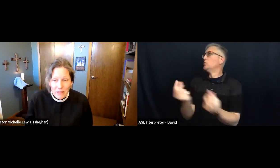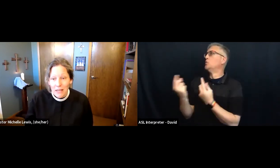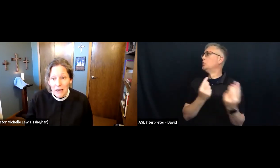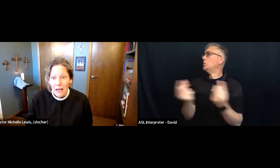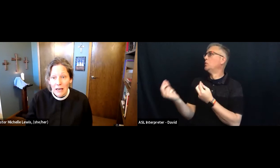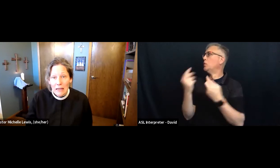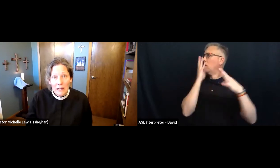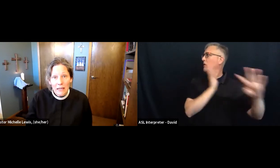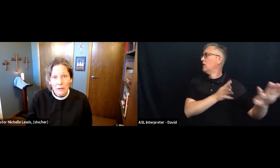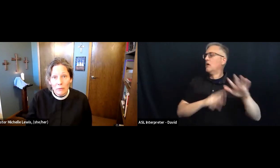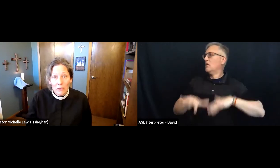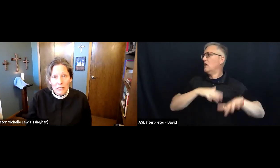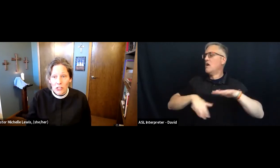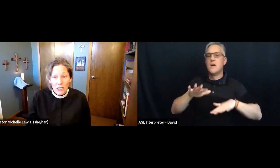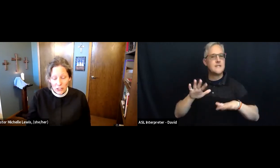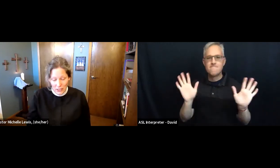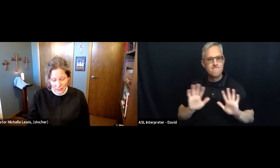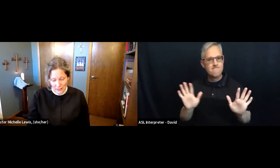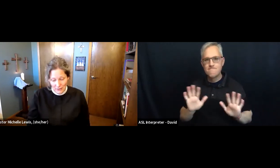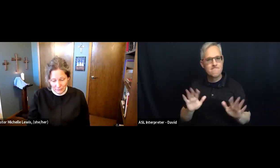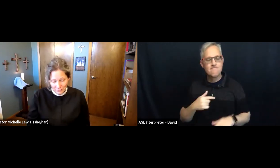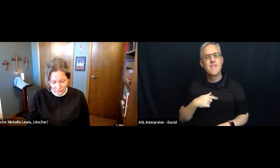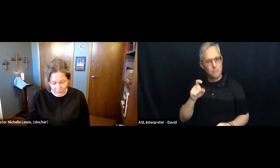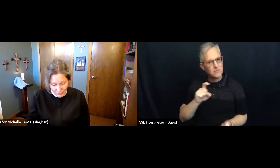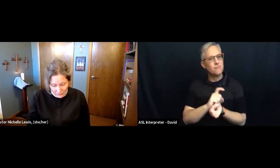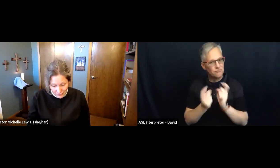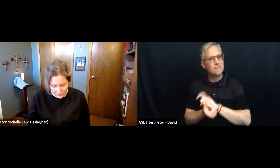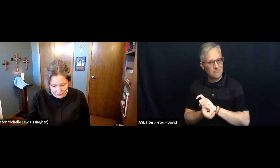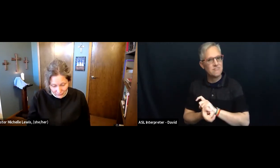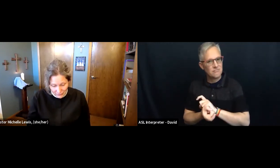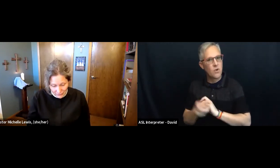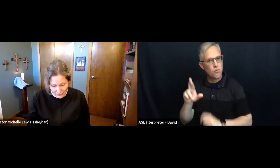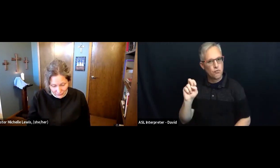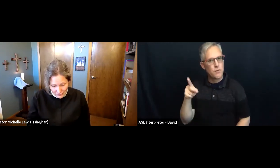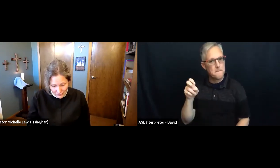from thinking that I can really change it.